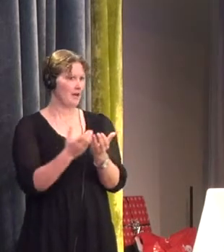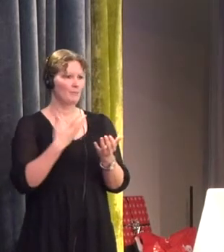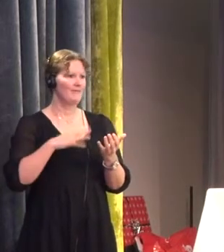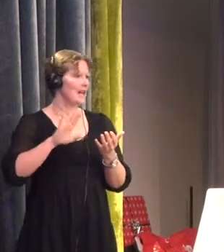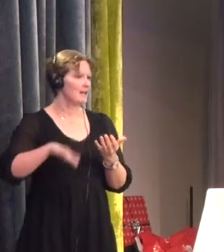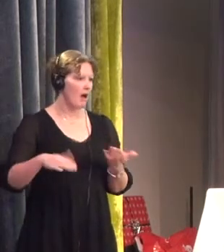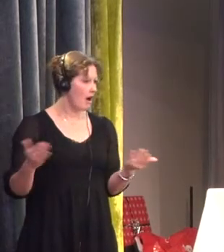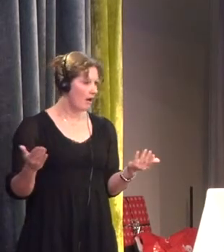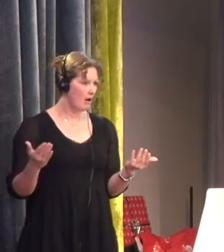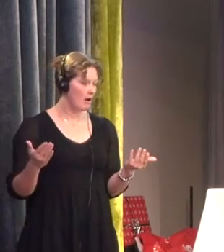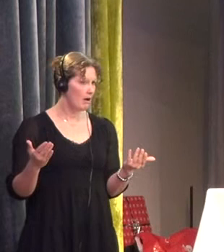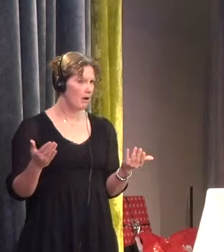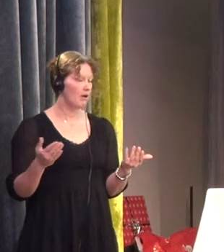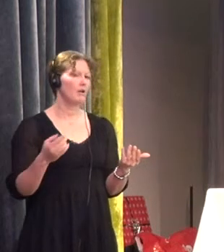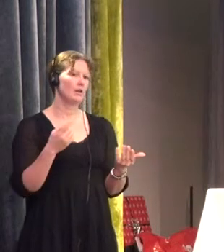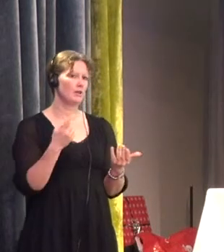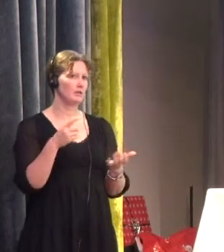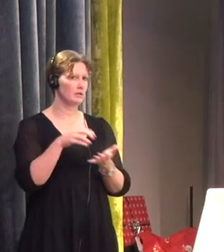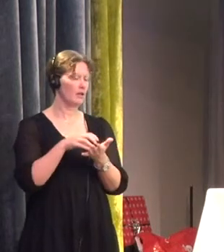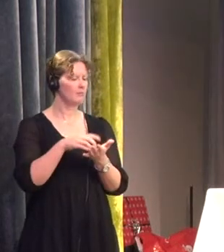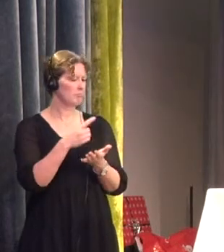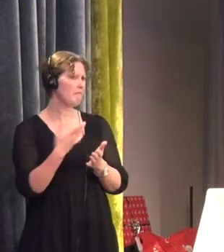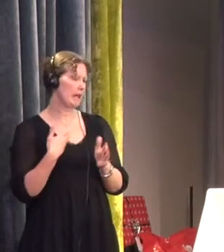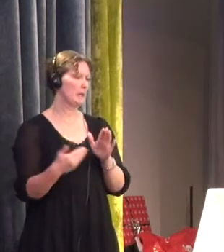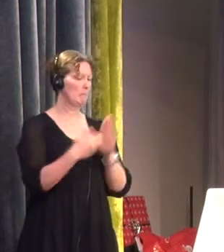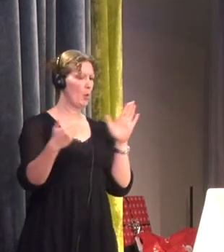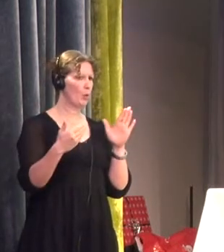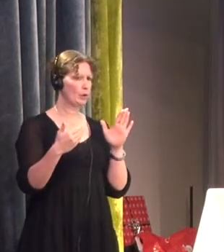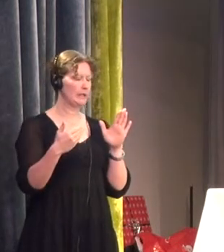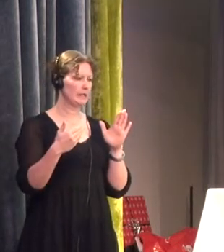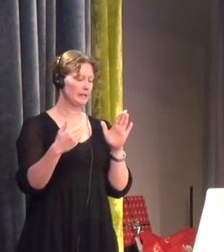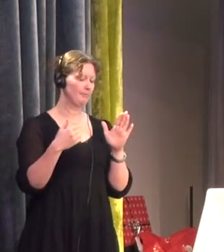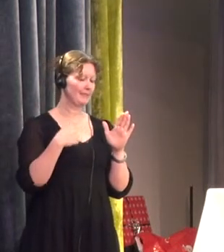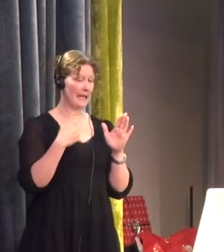disability-specific convention. Unfortunately, I happen to come from that country.